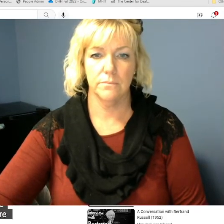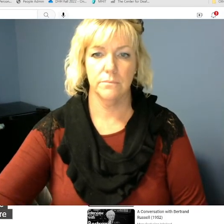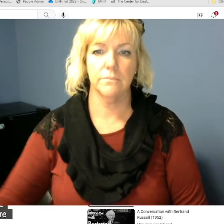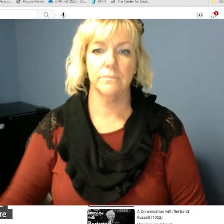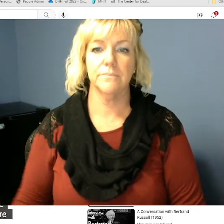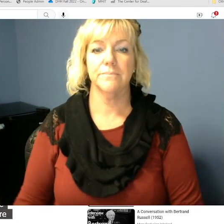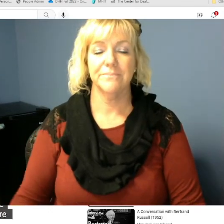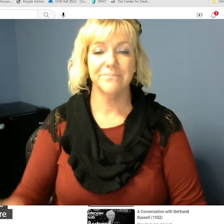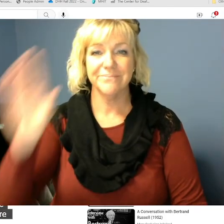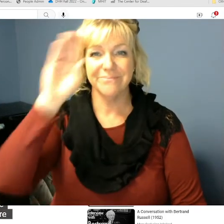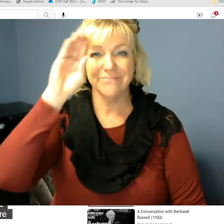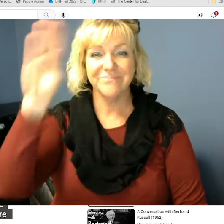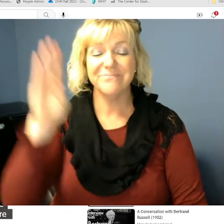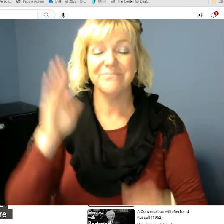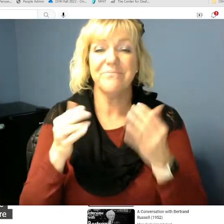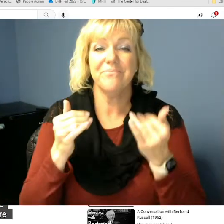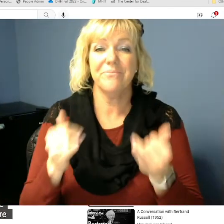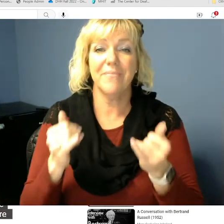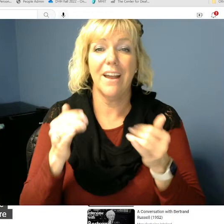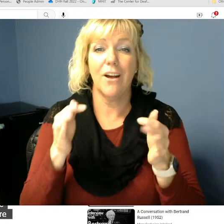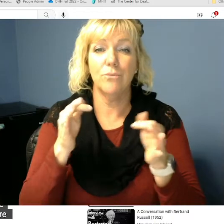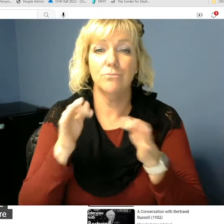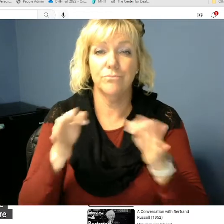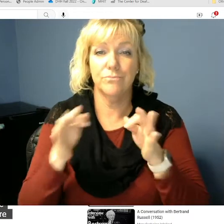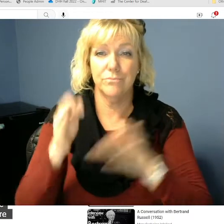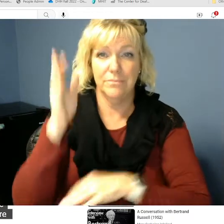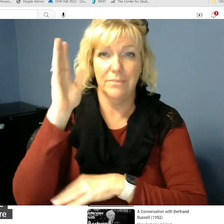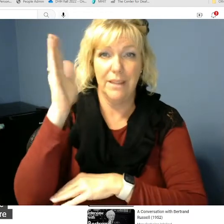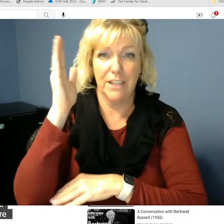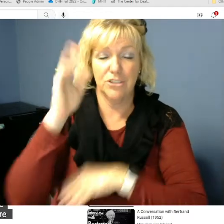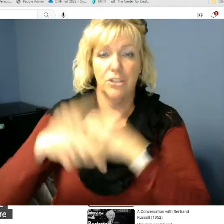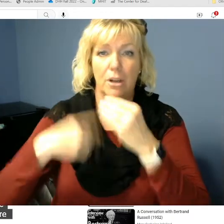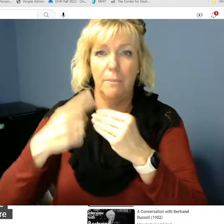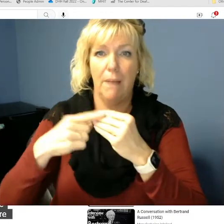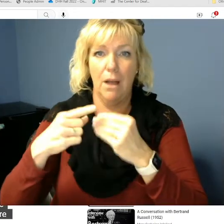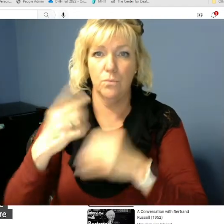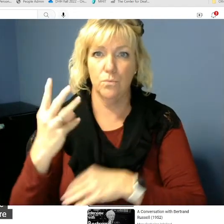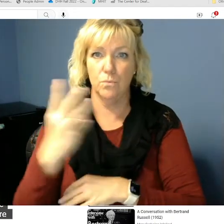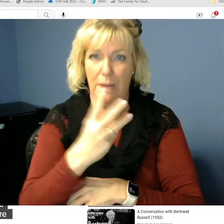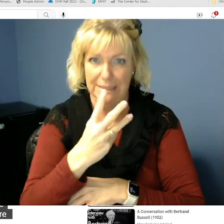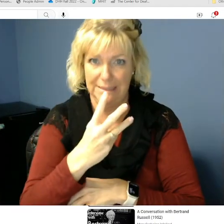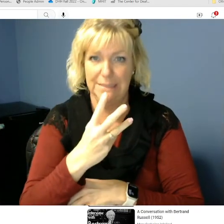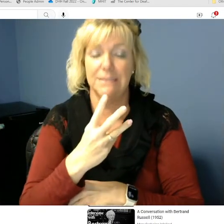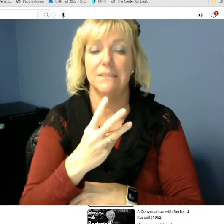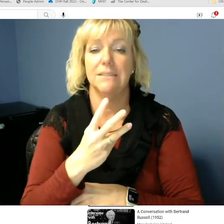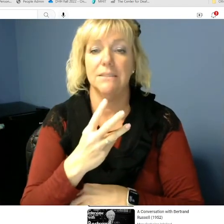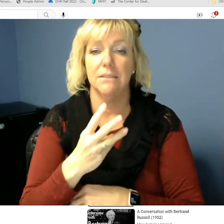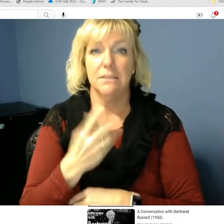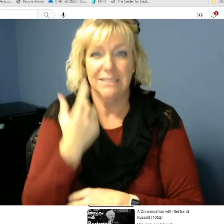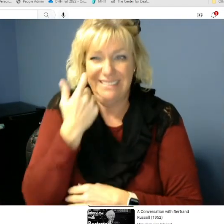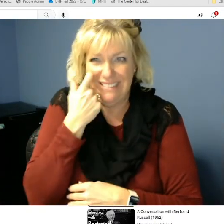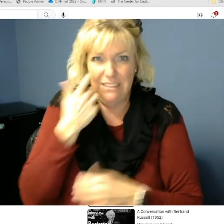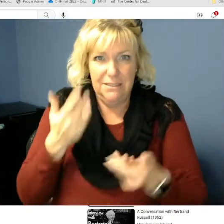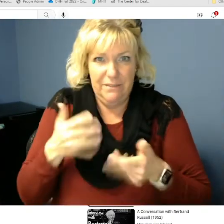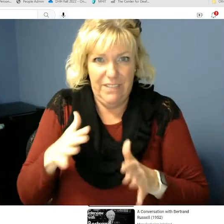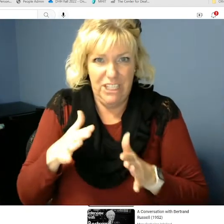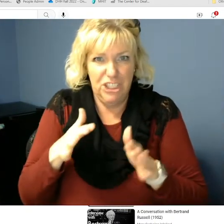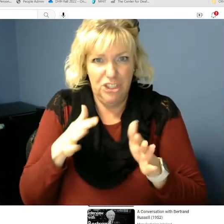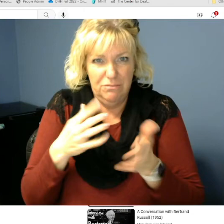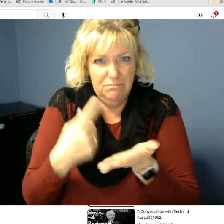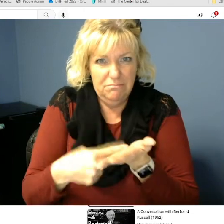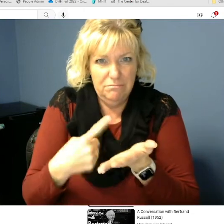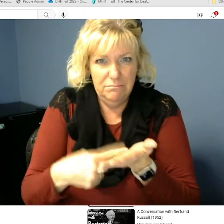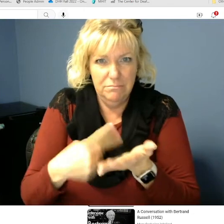Hello there. This lecture on the West, we can make a lot of connections between what we're doing here and what we just did in the